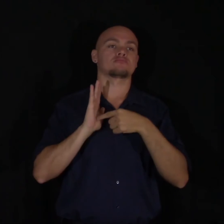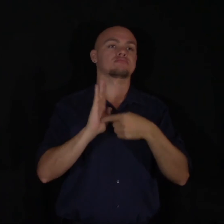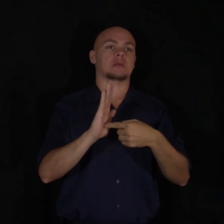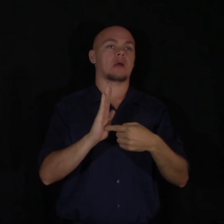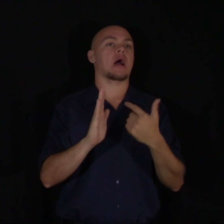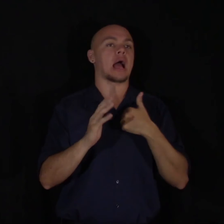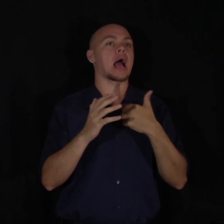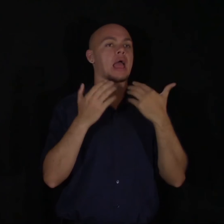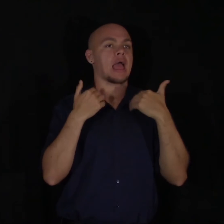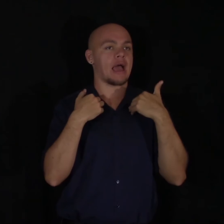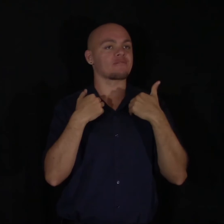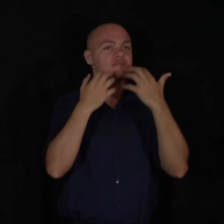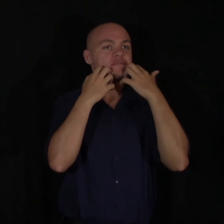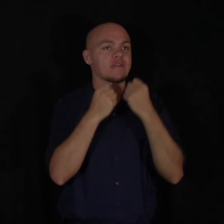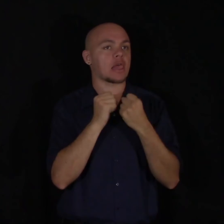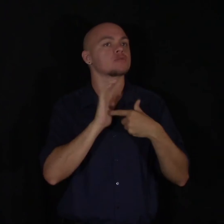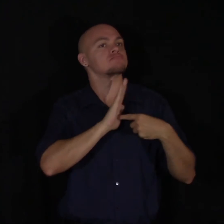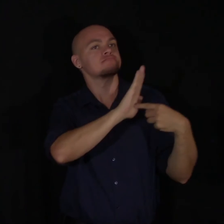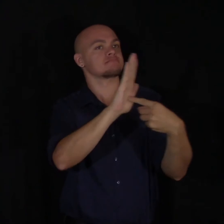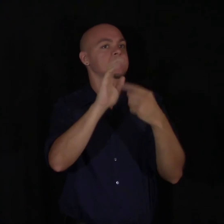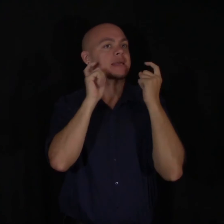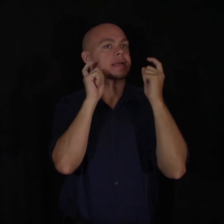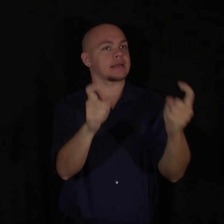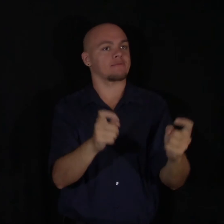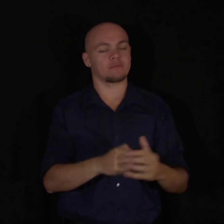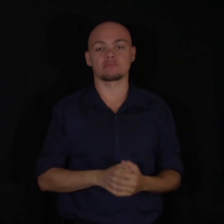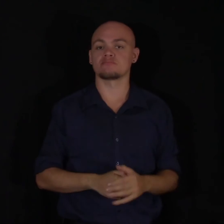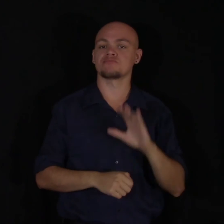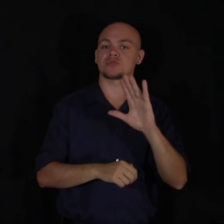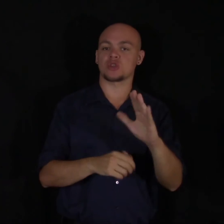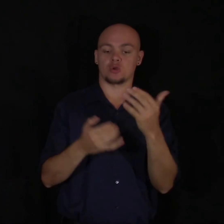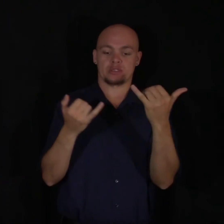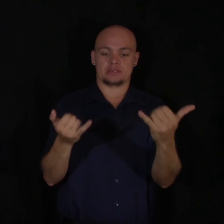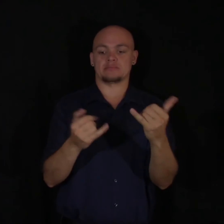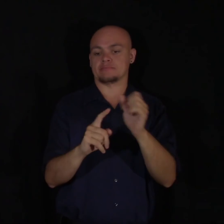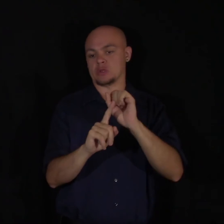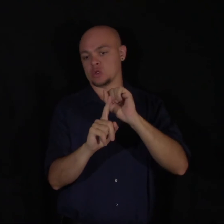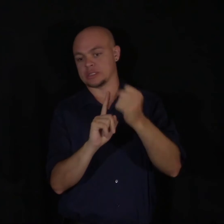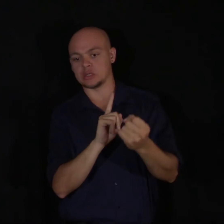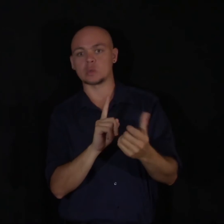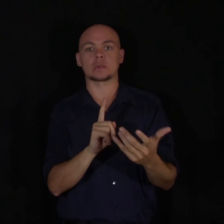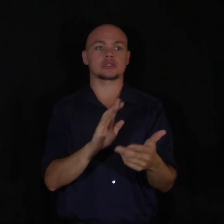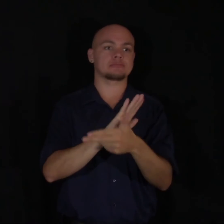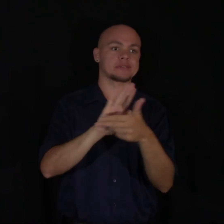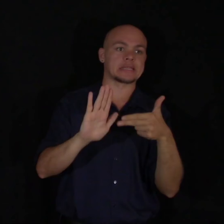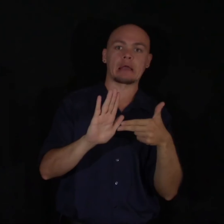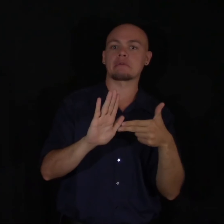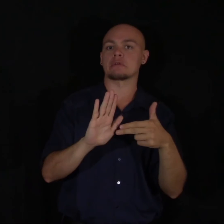human race, no matter what your current condition, title, or stature is.